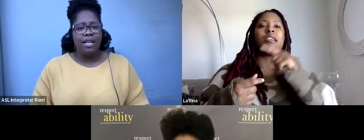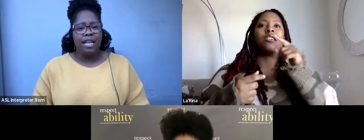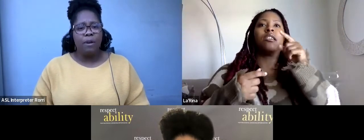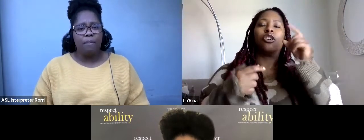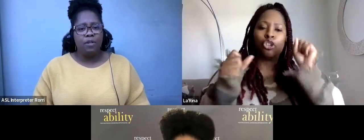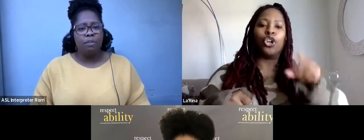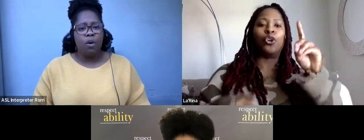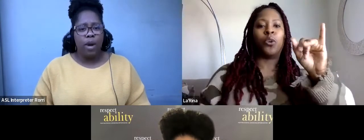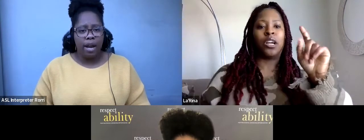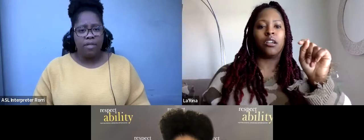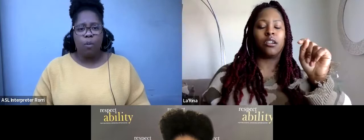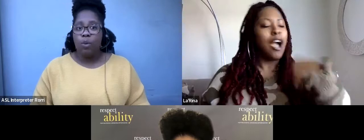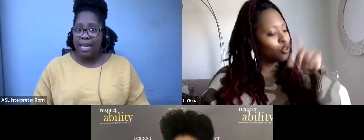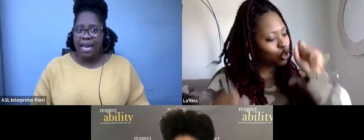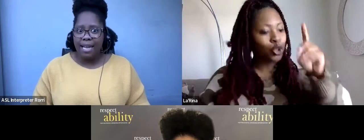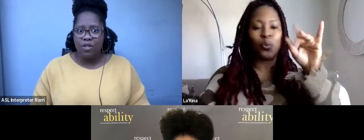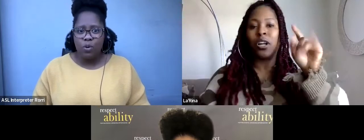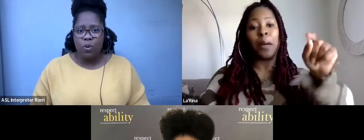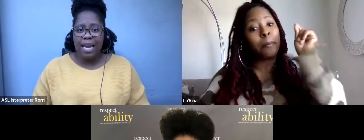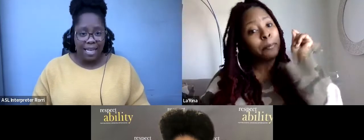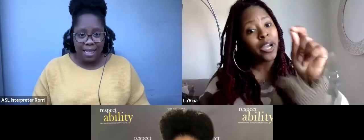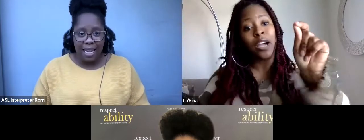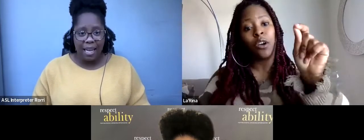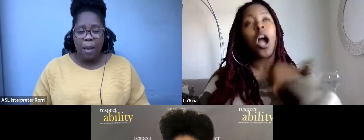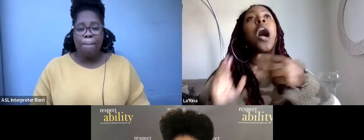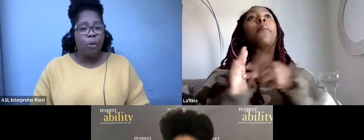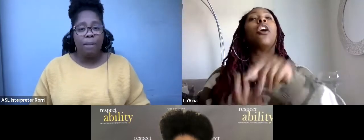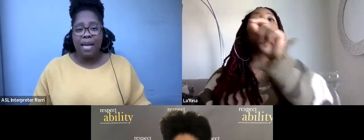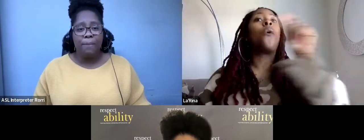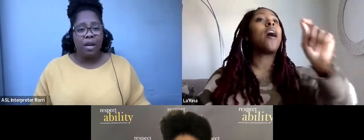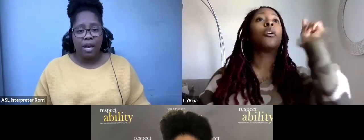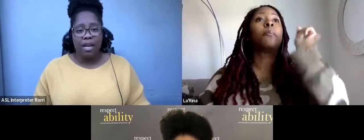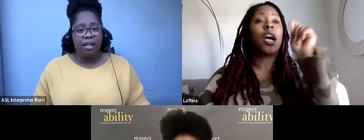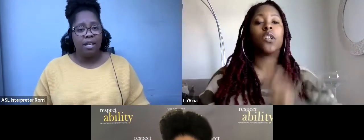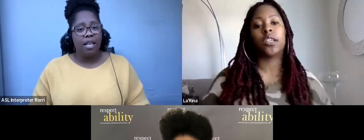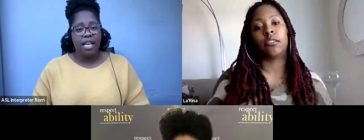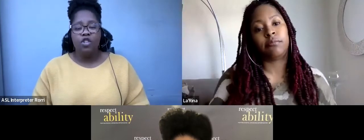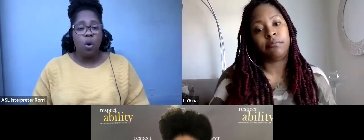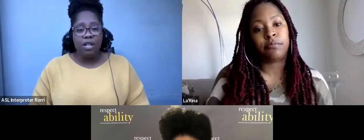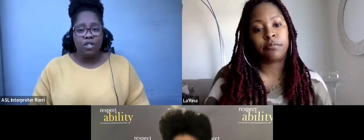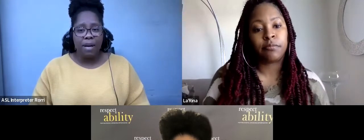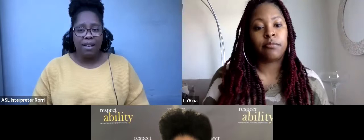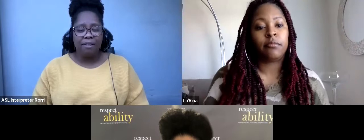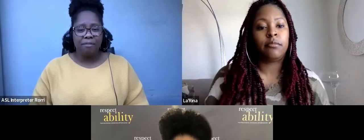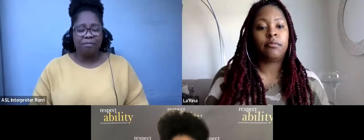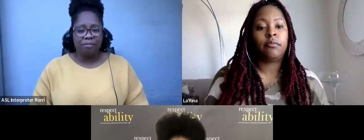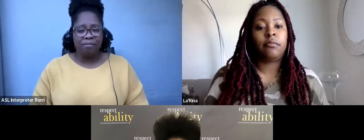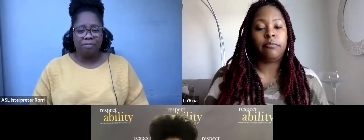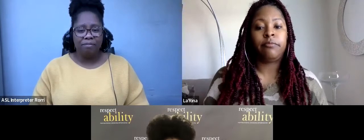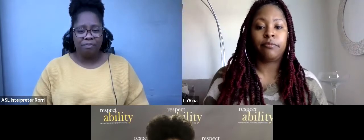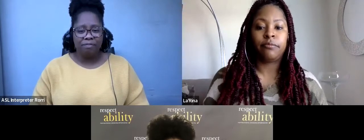I wanted hearing people to be aware that we can do anything, point blank, period. No question about it.